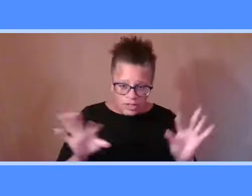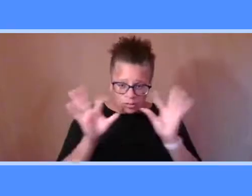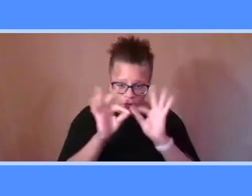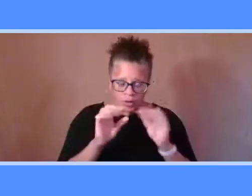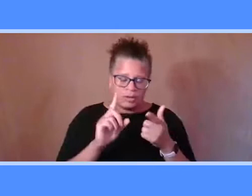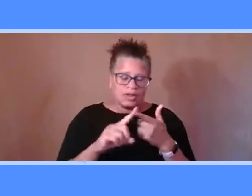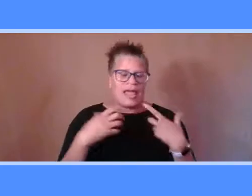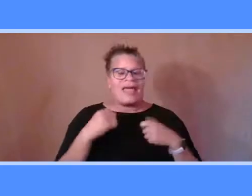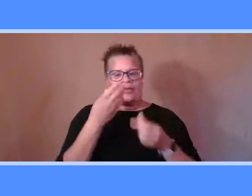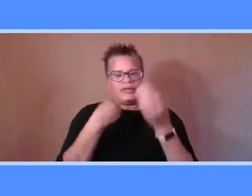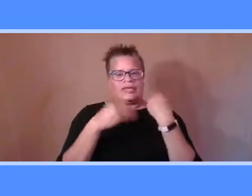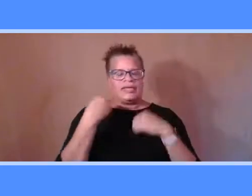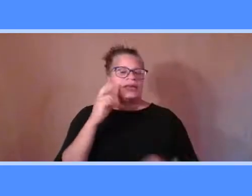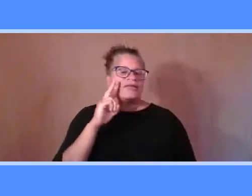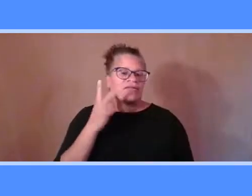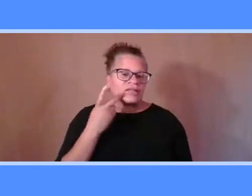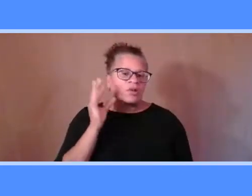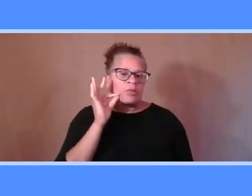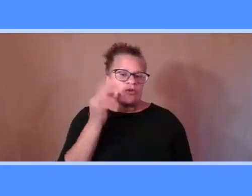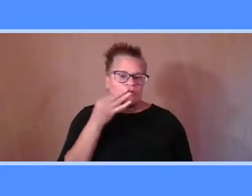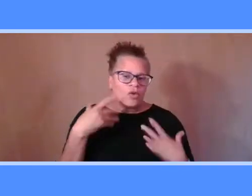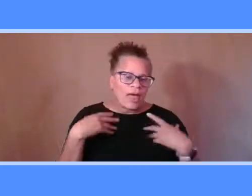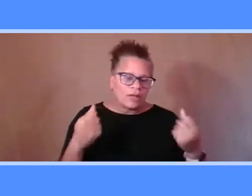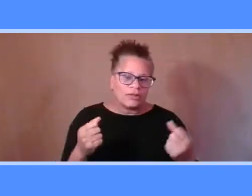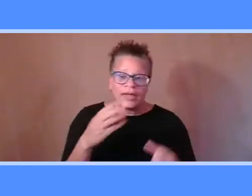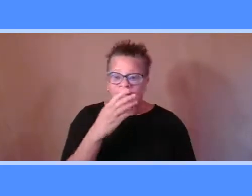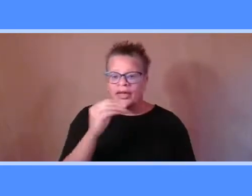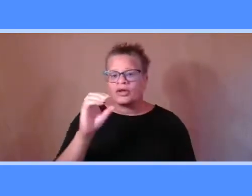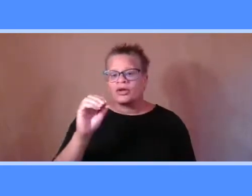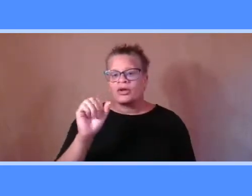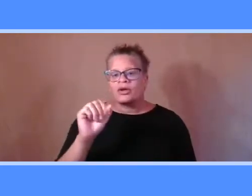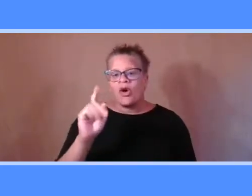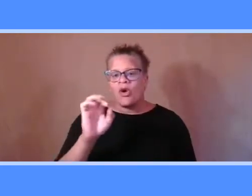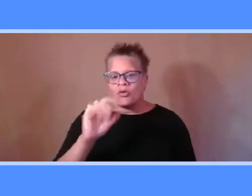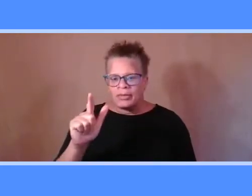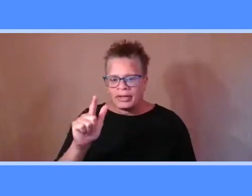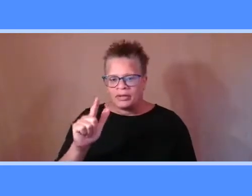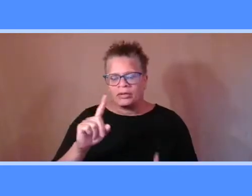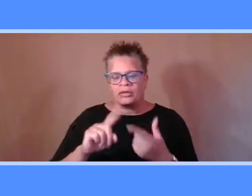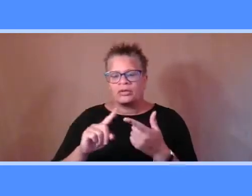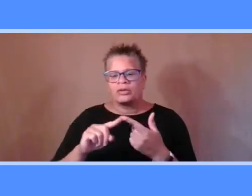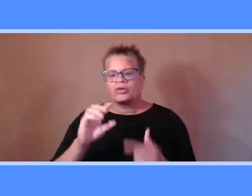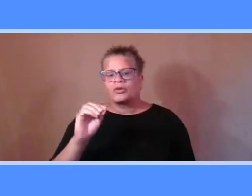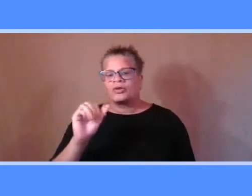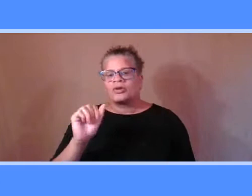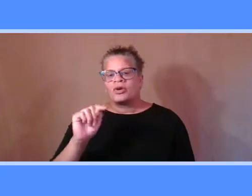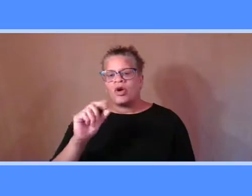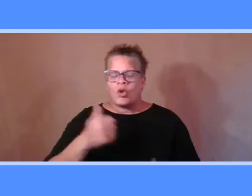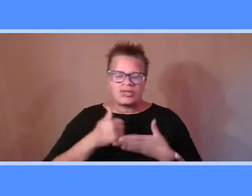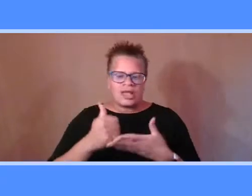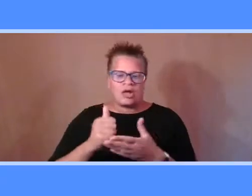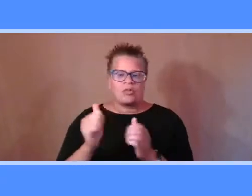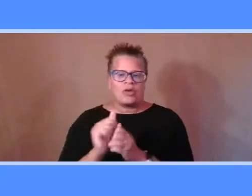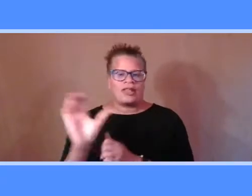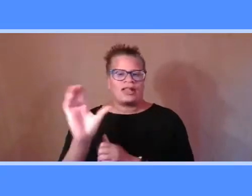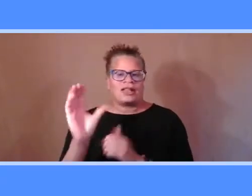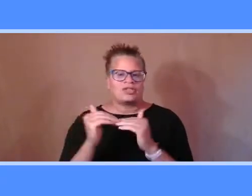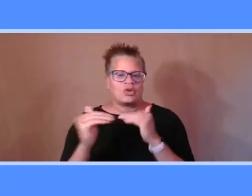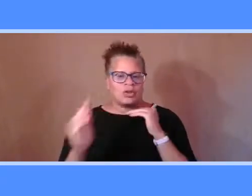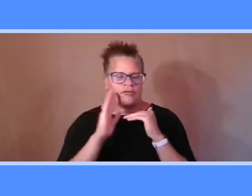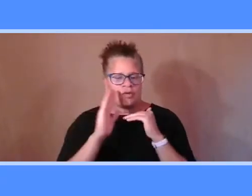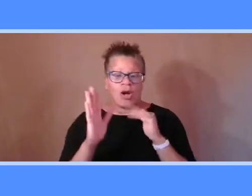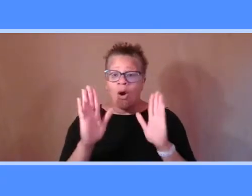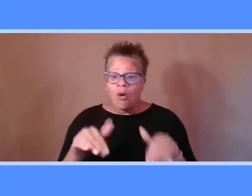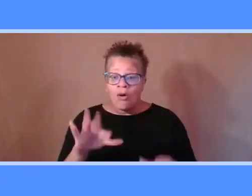and healthy eating. Things like oatmeal and oats can really help with your cholesterol.